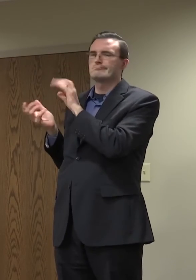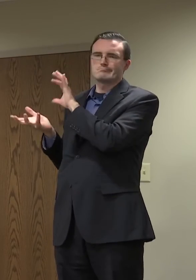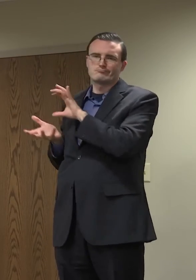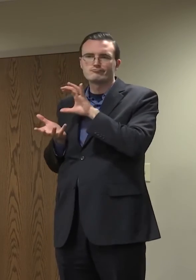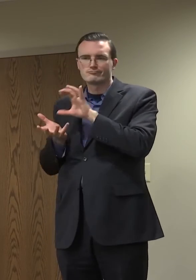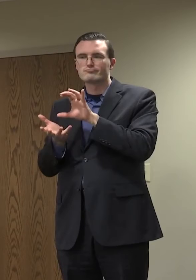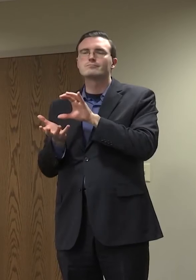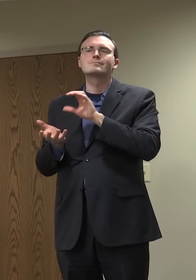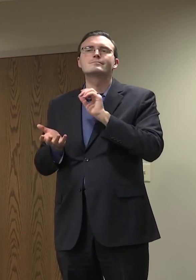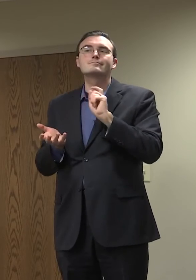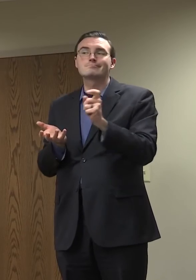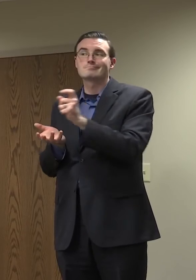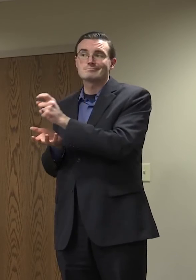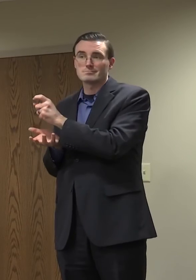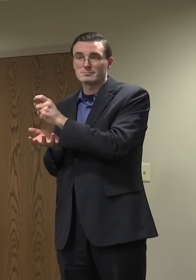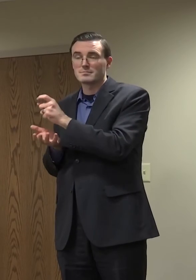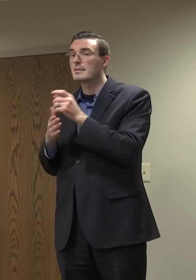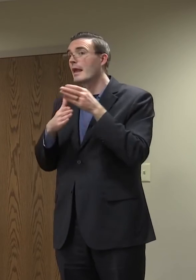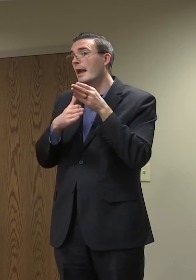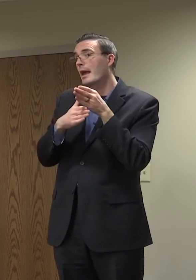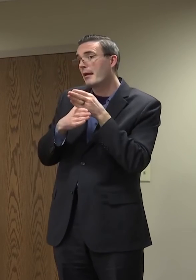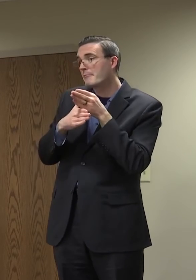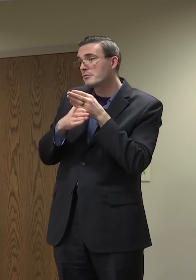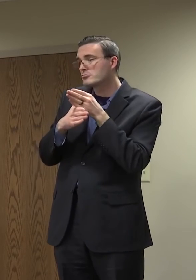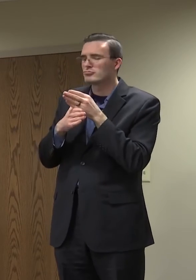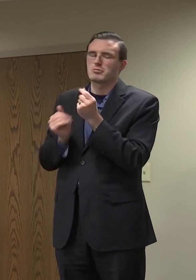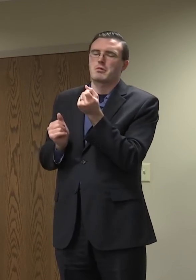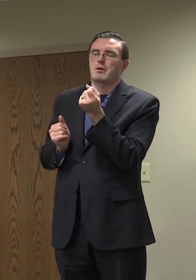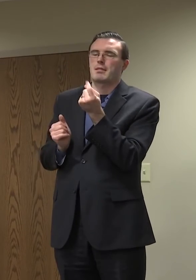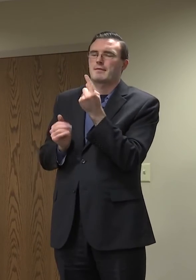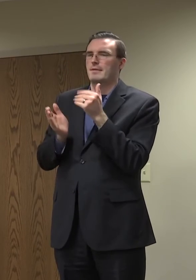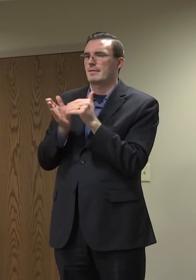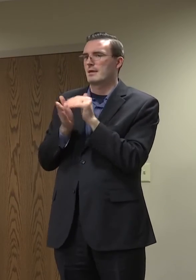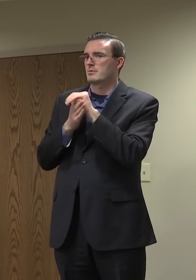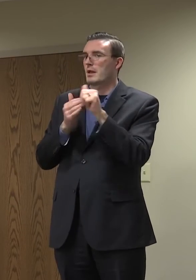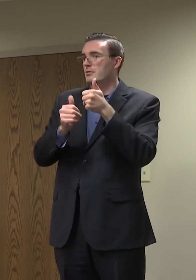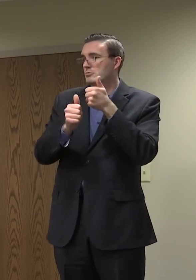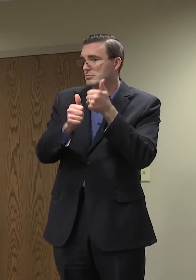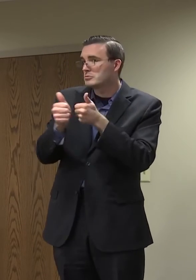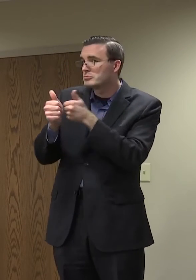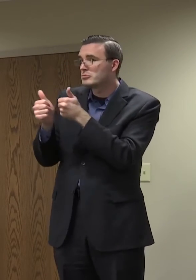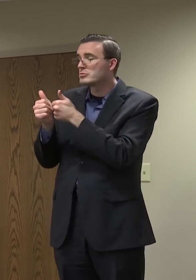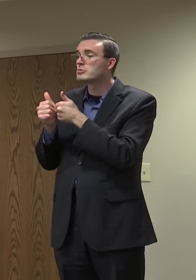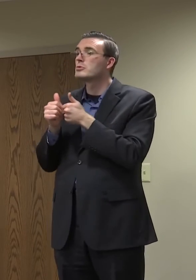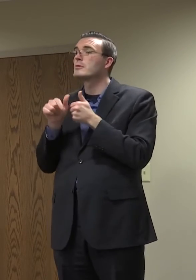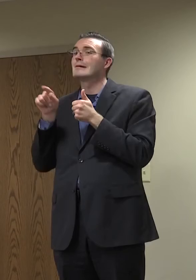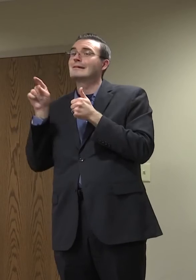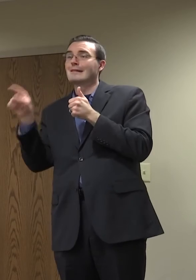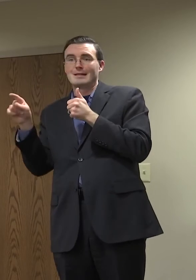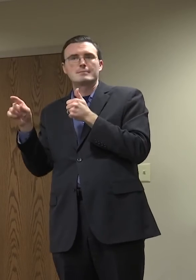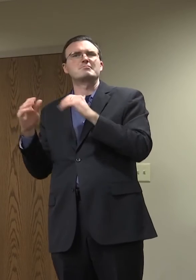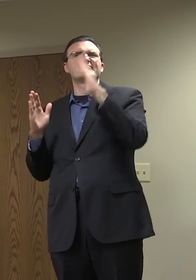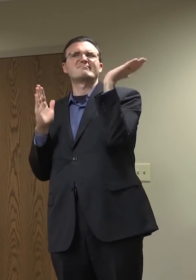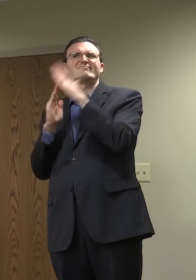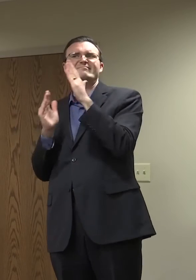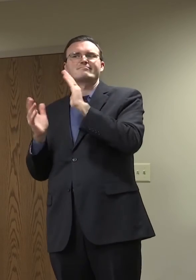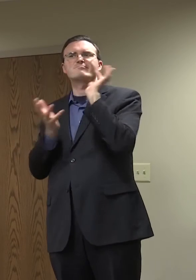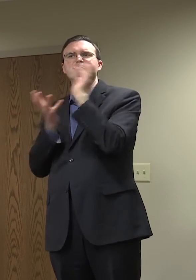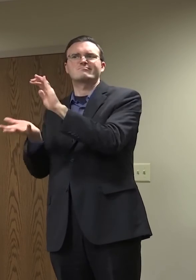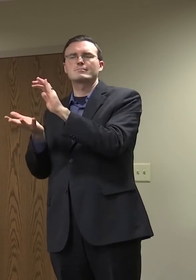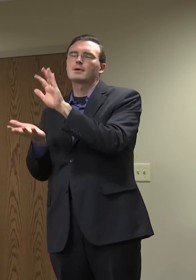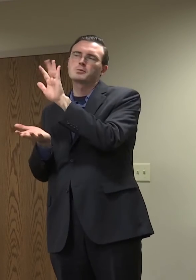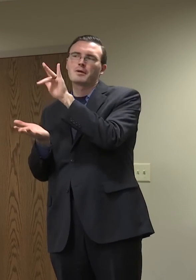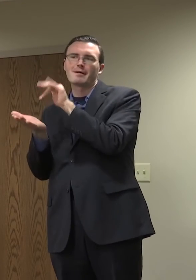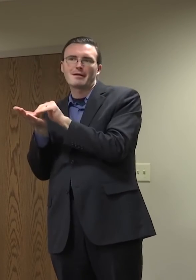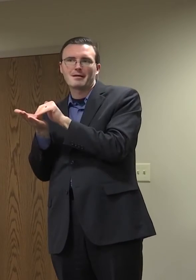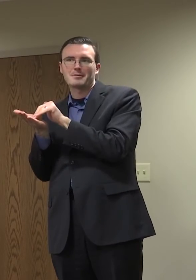of $11,000 with a maximum award of over $25,000 to these businesses. We